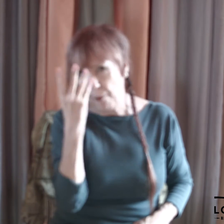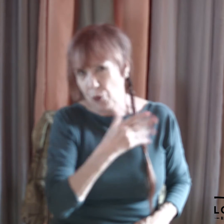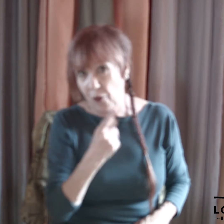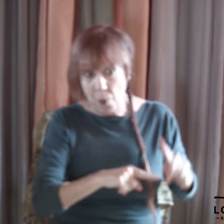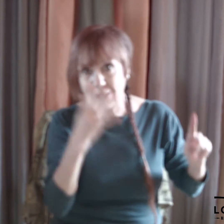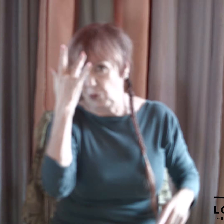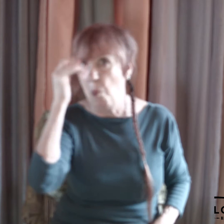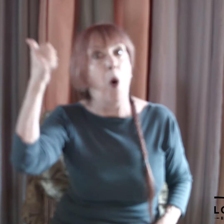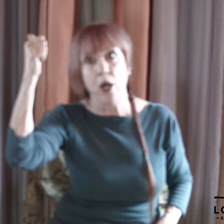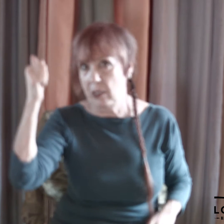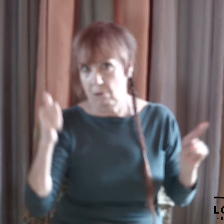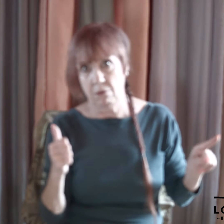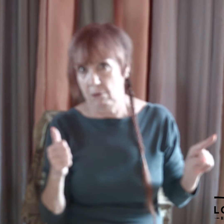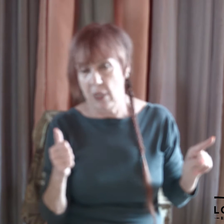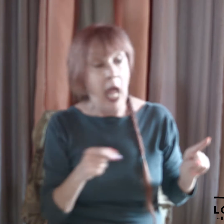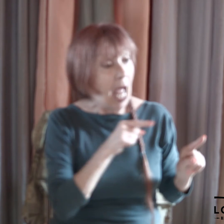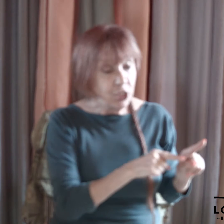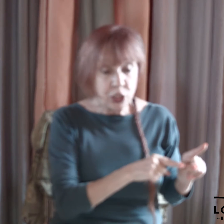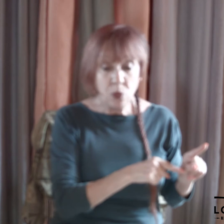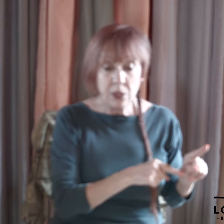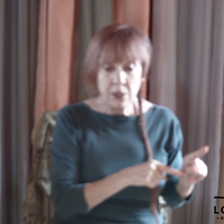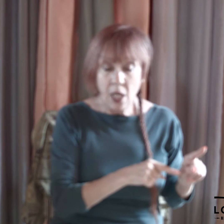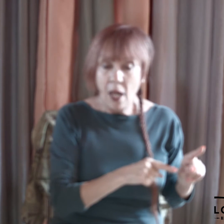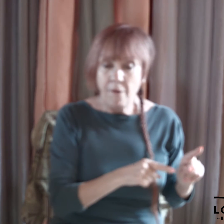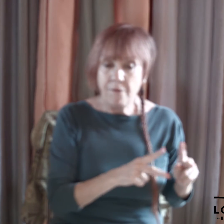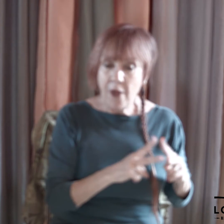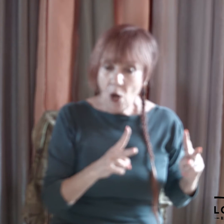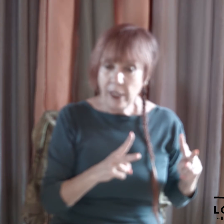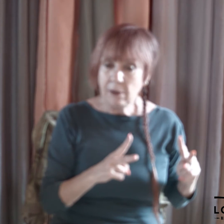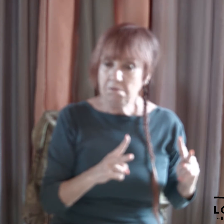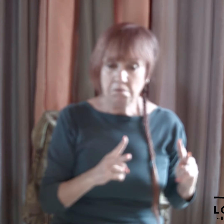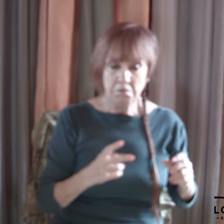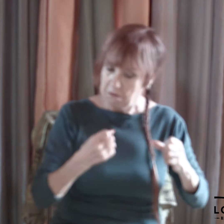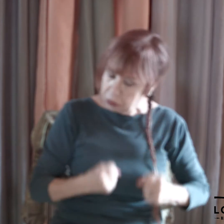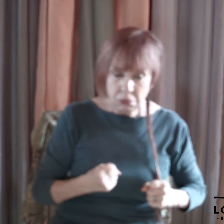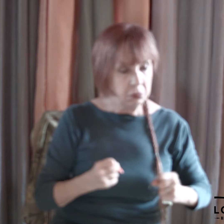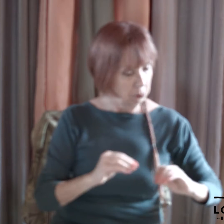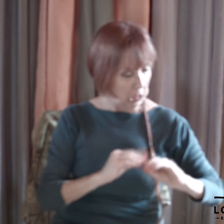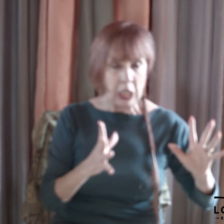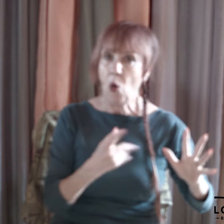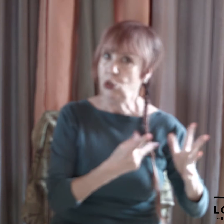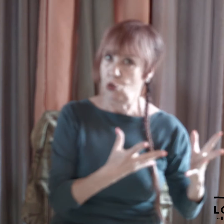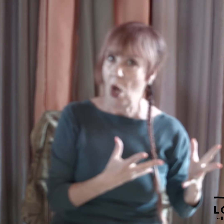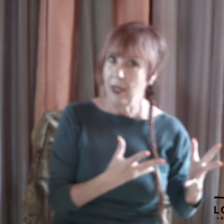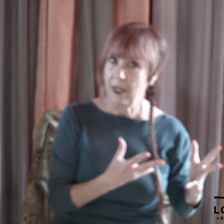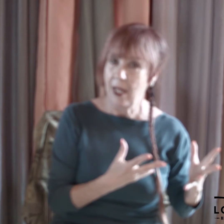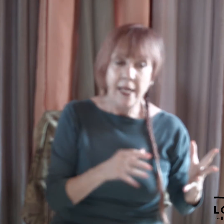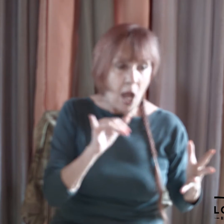in the room. And she was pretty clear about what she wanted to do, though at the time